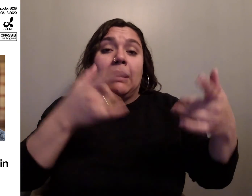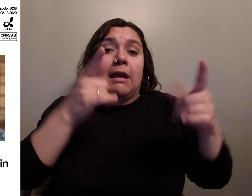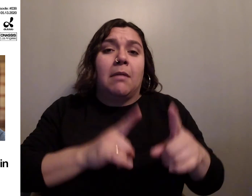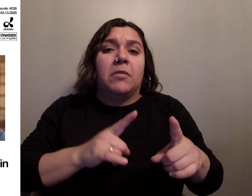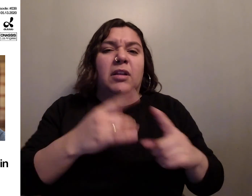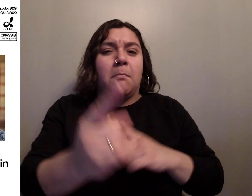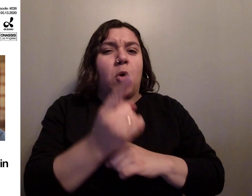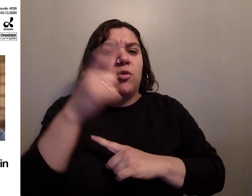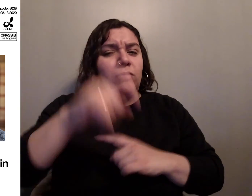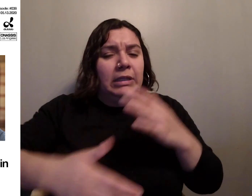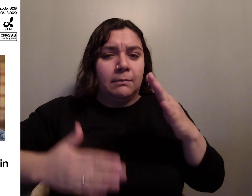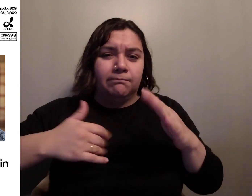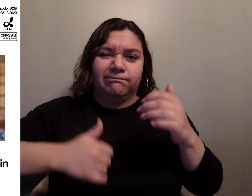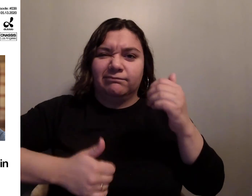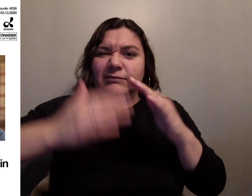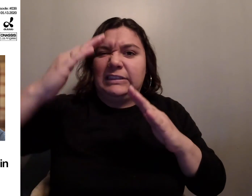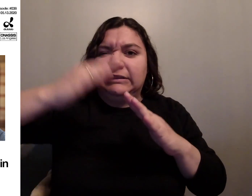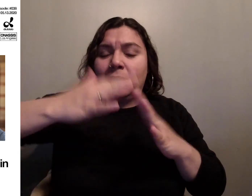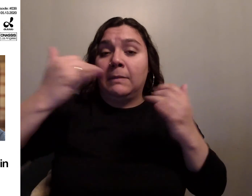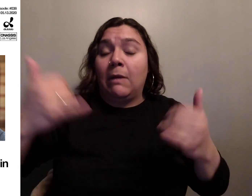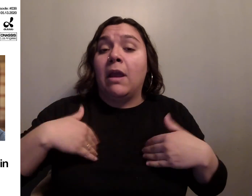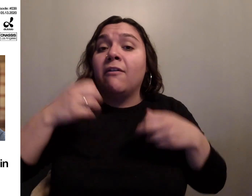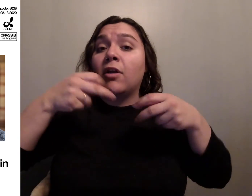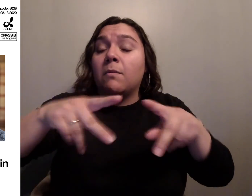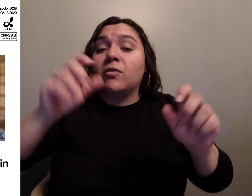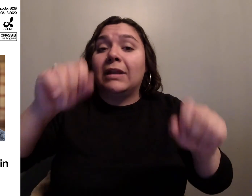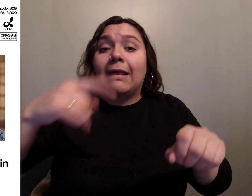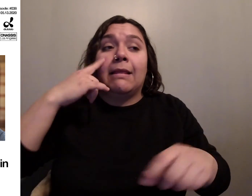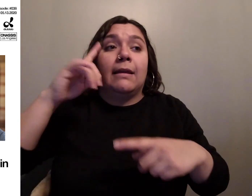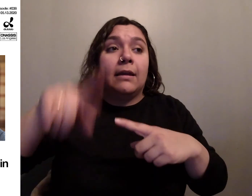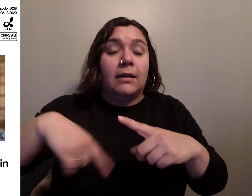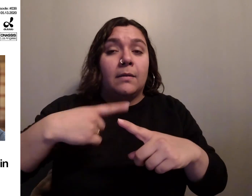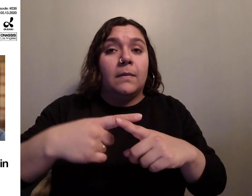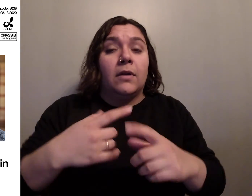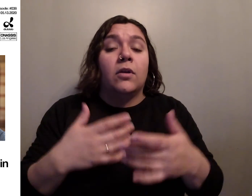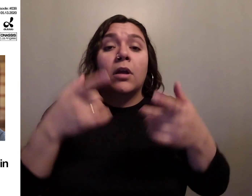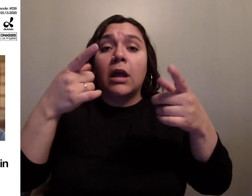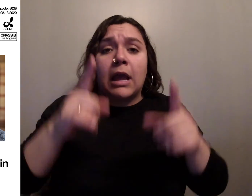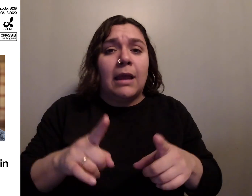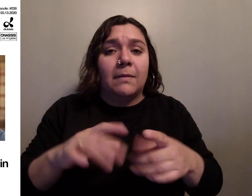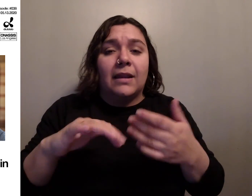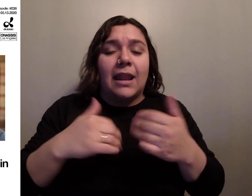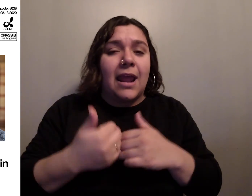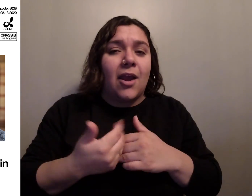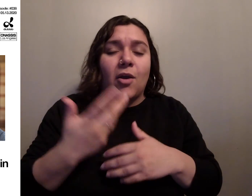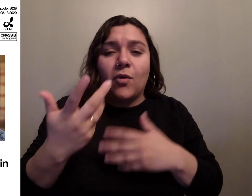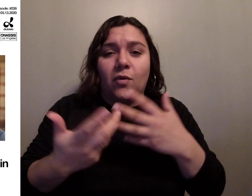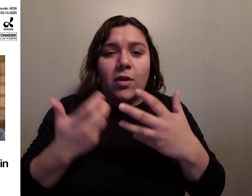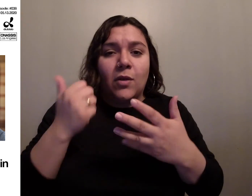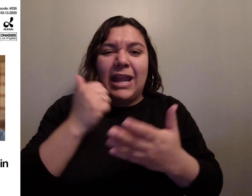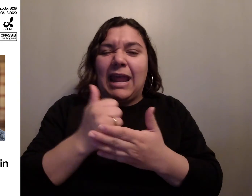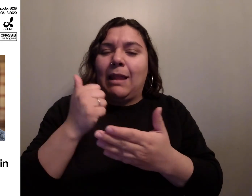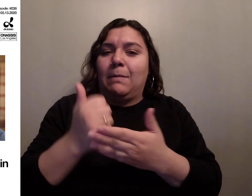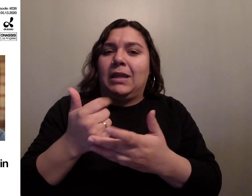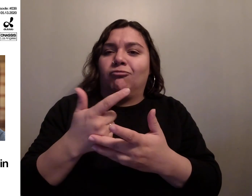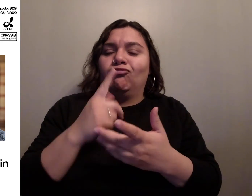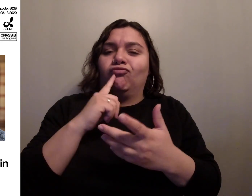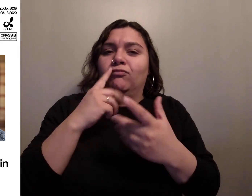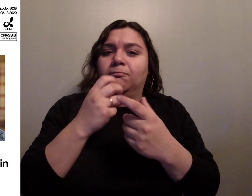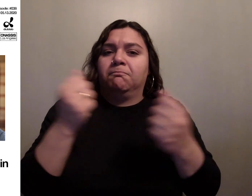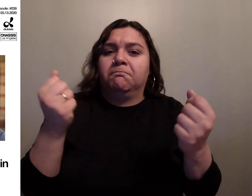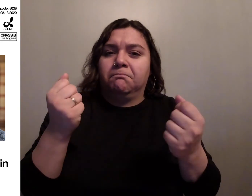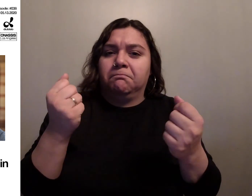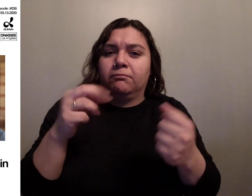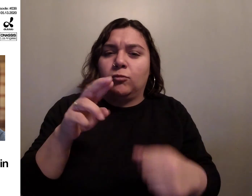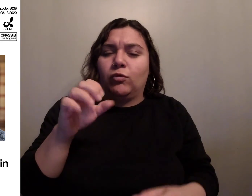in advance of the moment we most needed it. And now we have a chance to think about how we